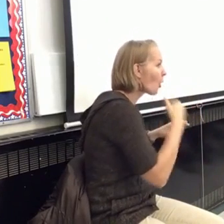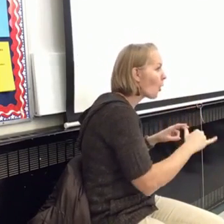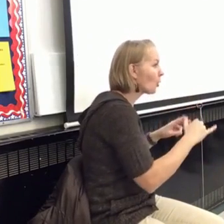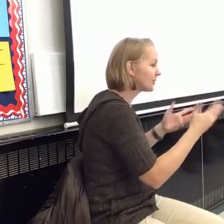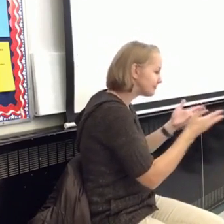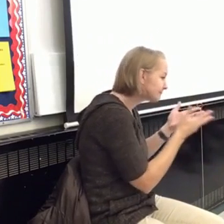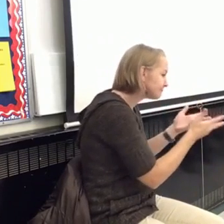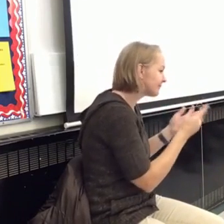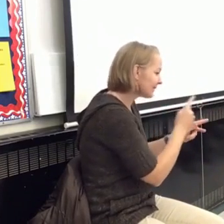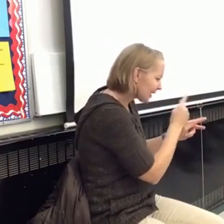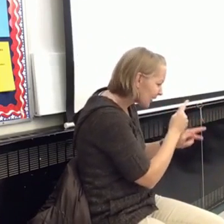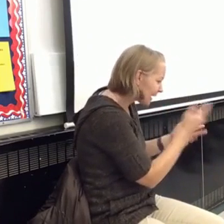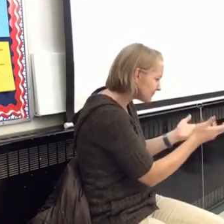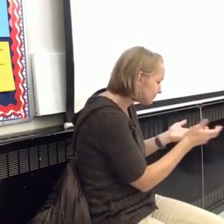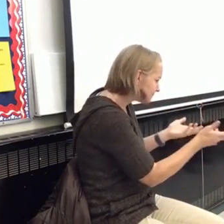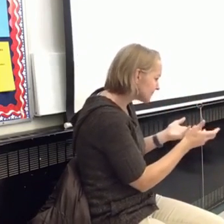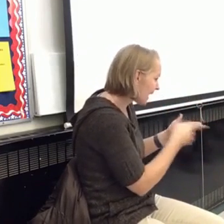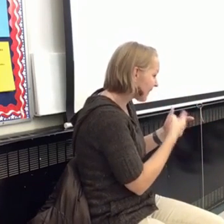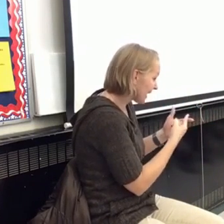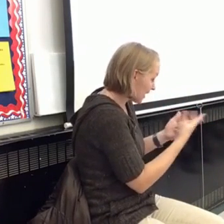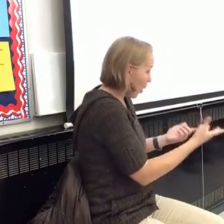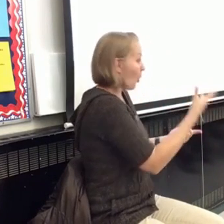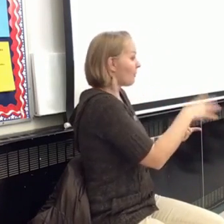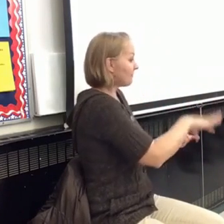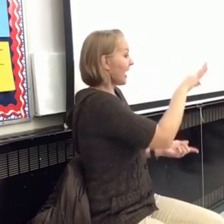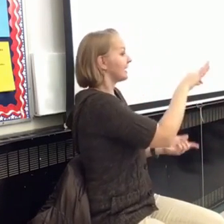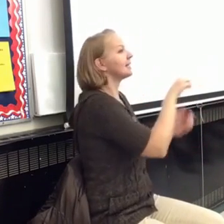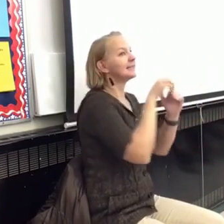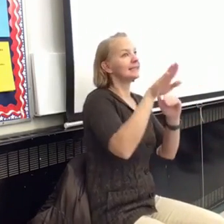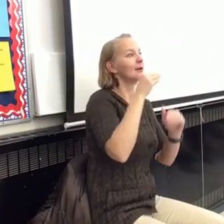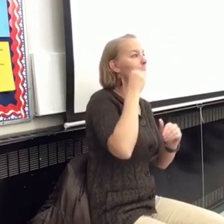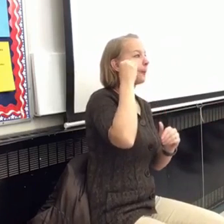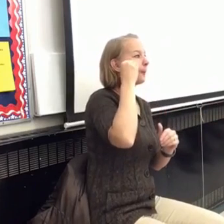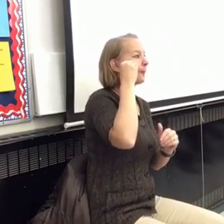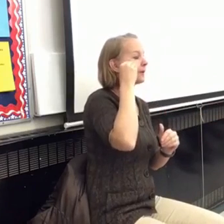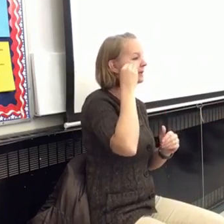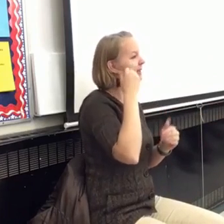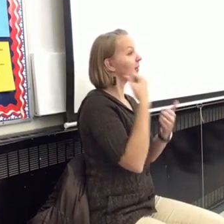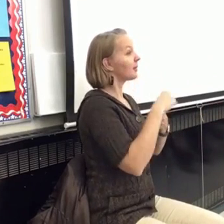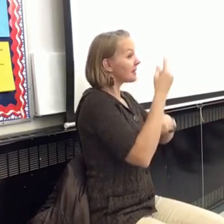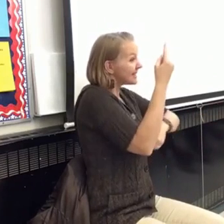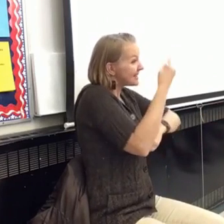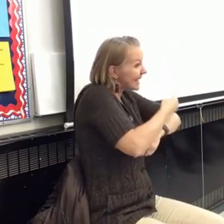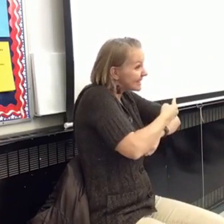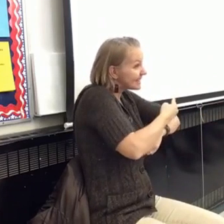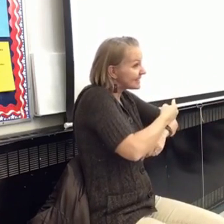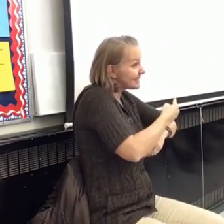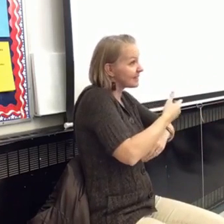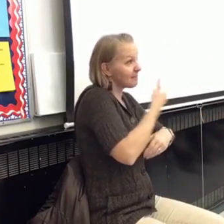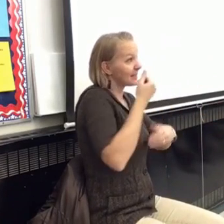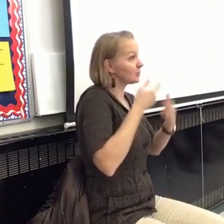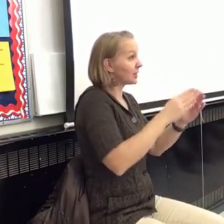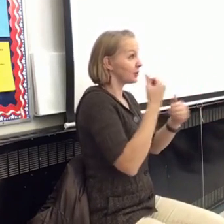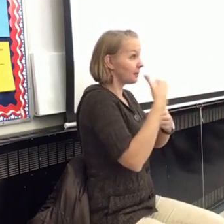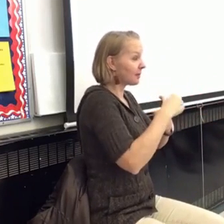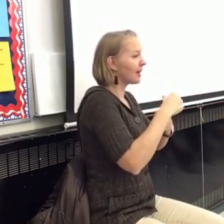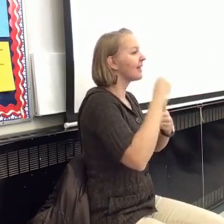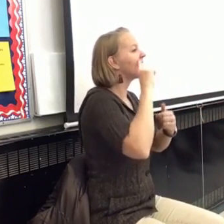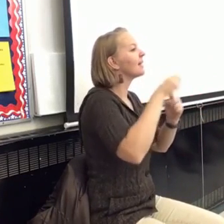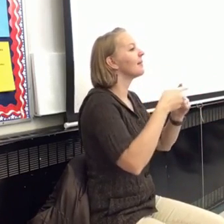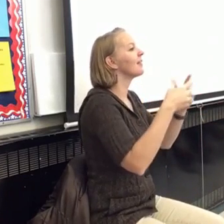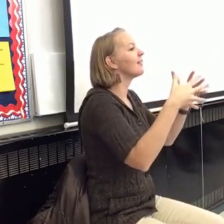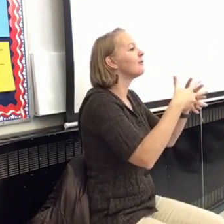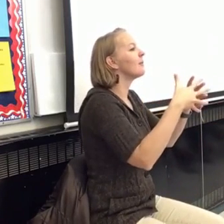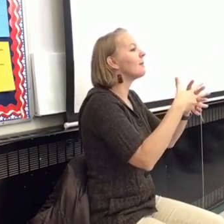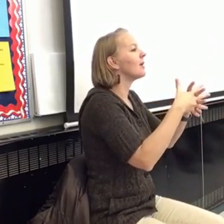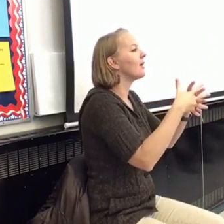try to find something to send back home. Now remember, in terms of the dates, the easiest way to remember the date is think of the football team.